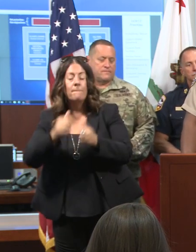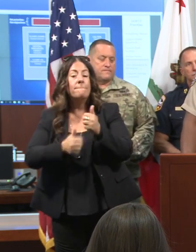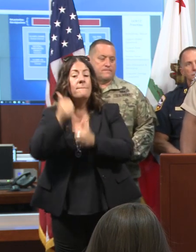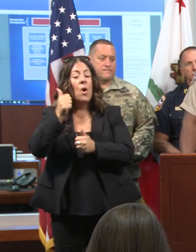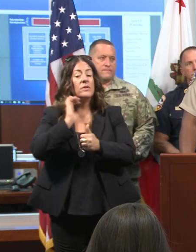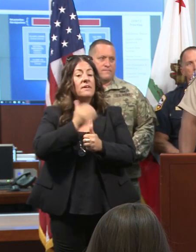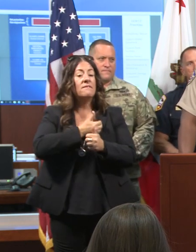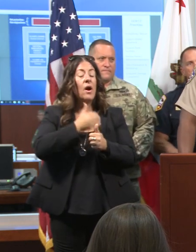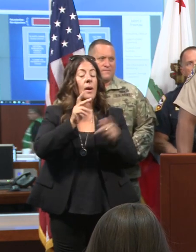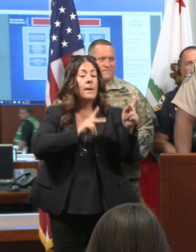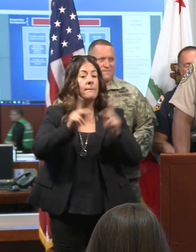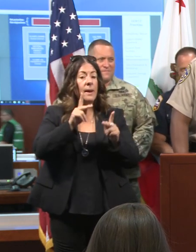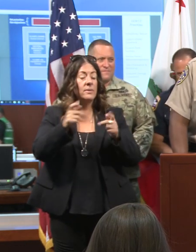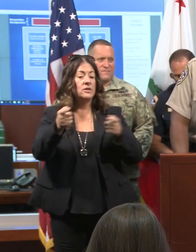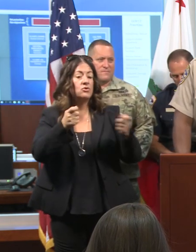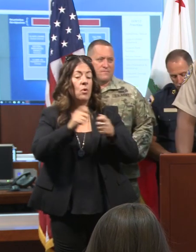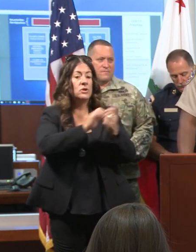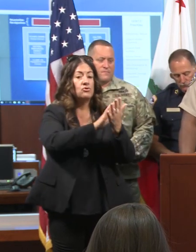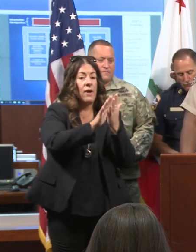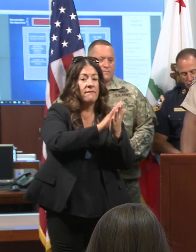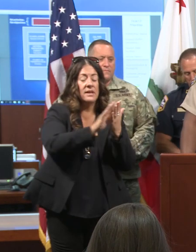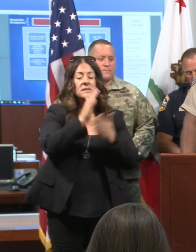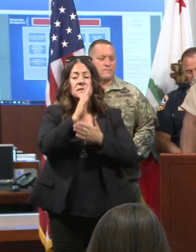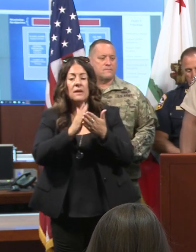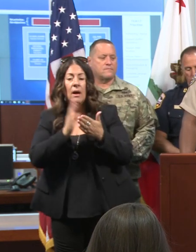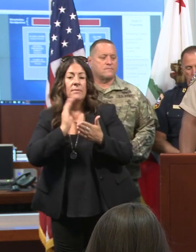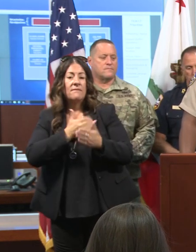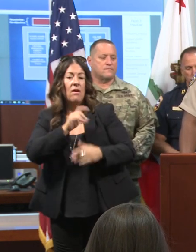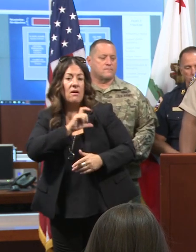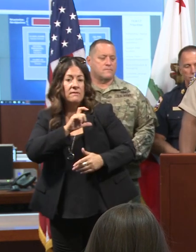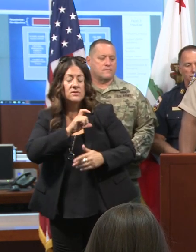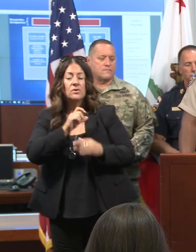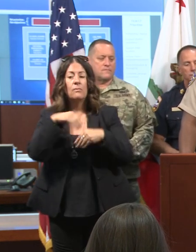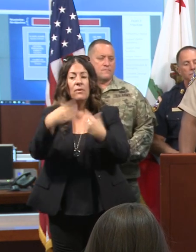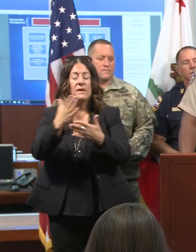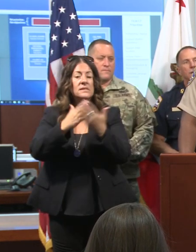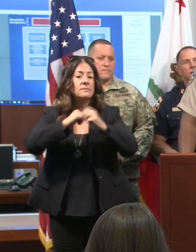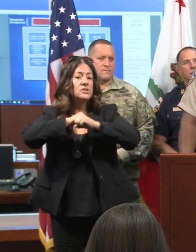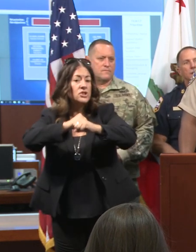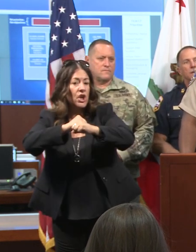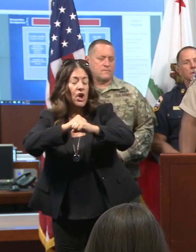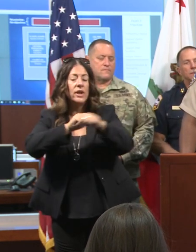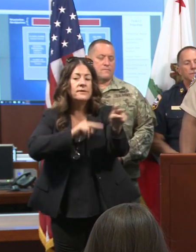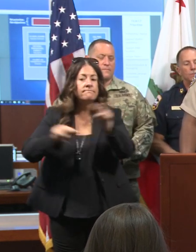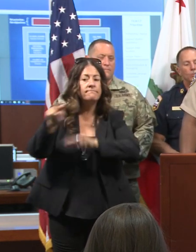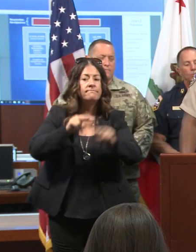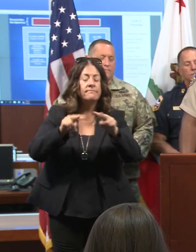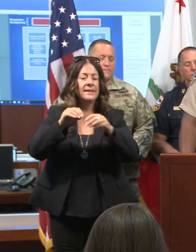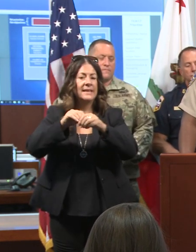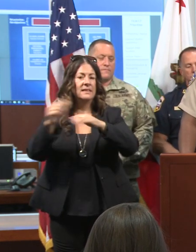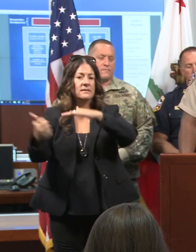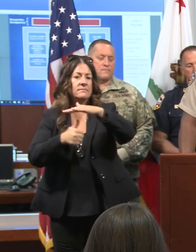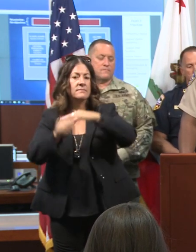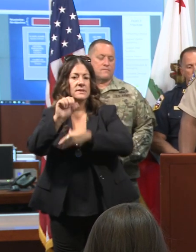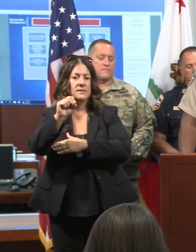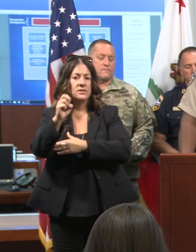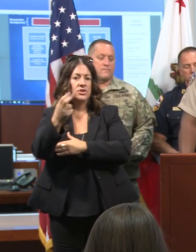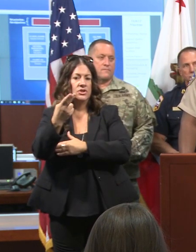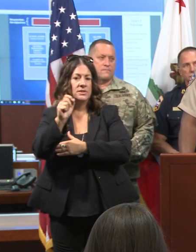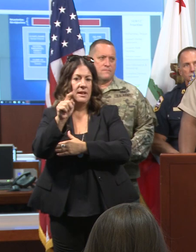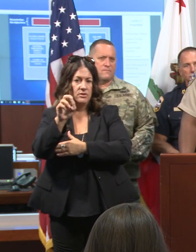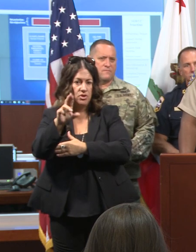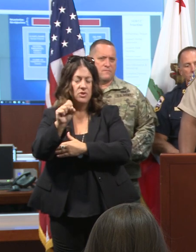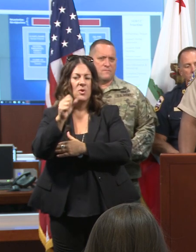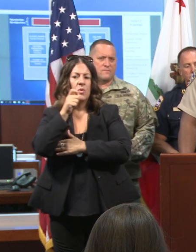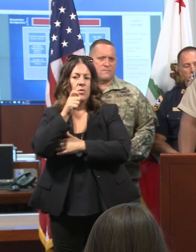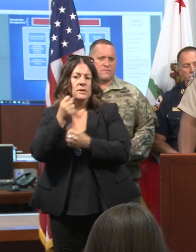traffic control. We also have some personnel that are providing security at some of the shelters that are people are